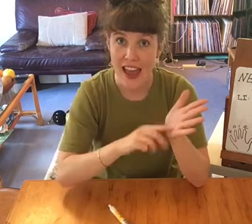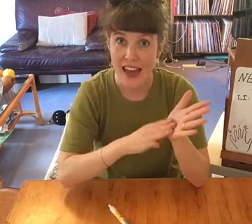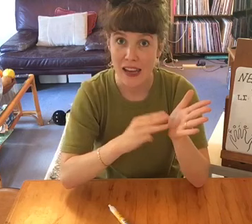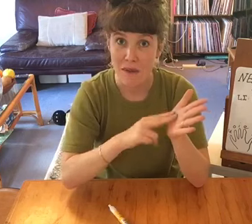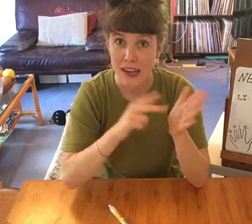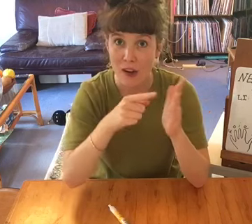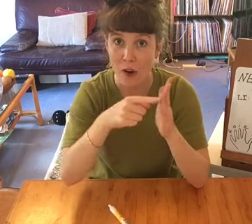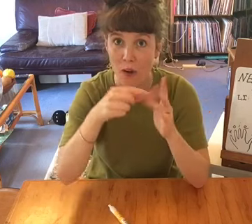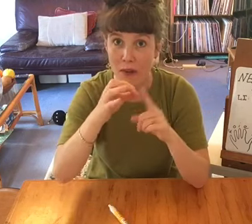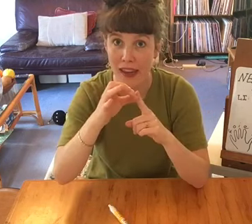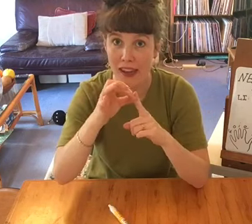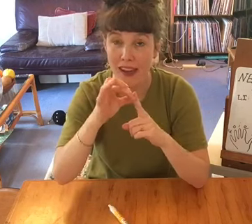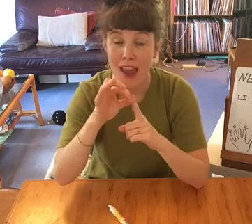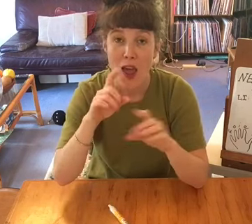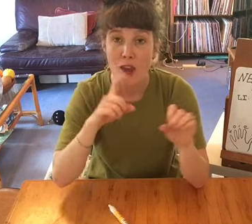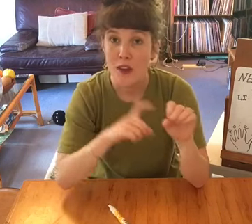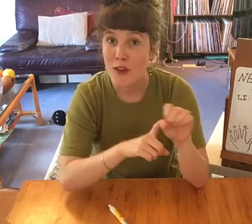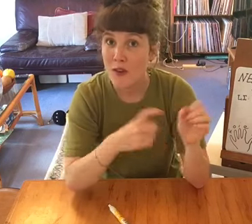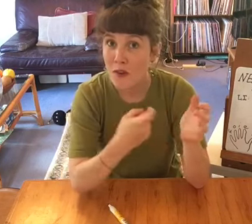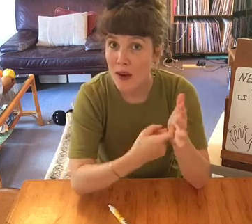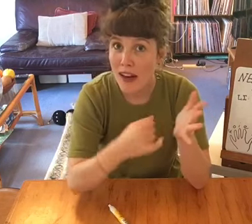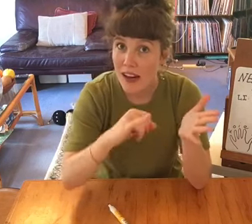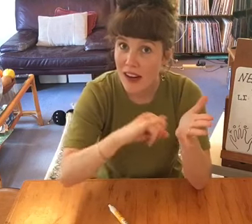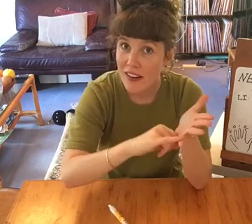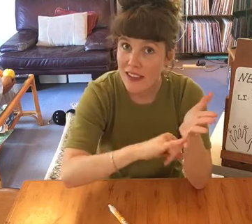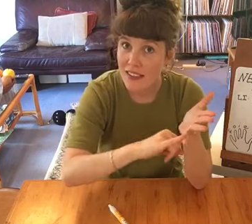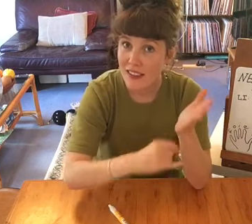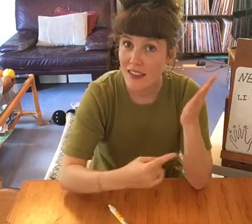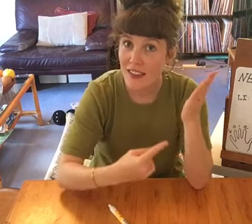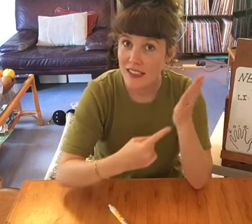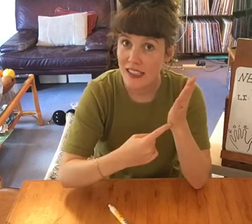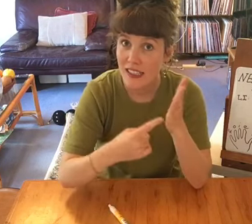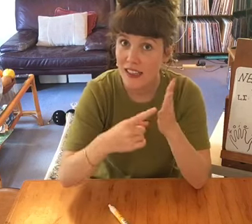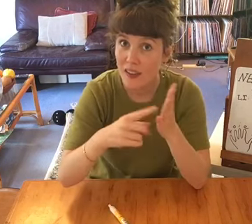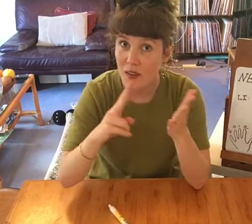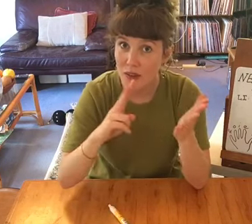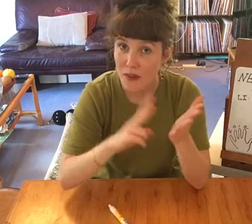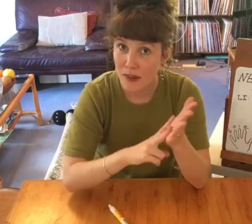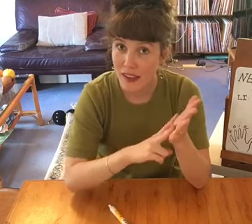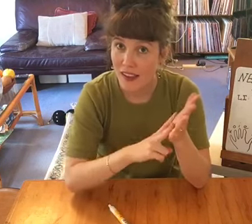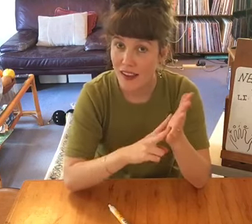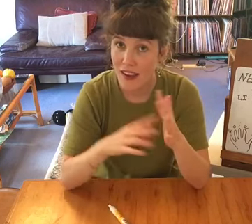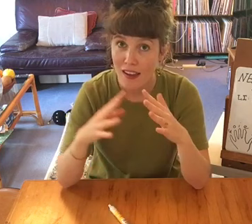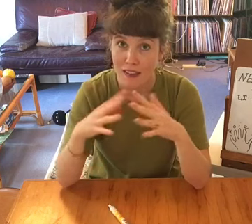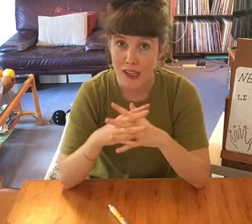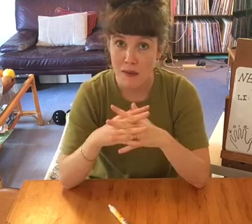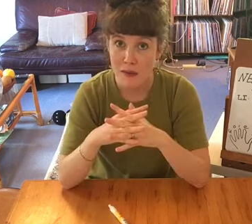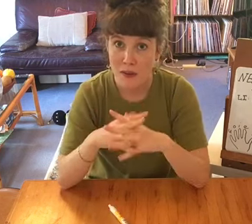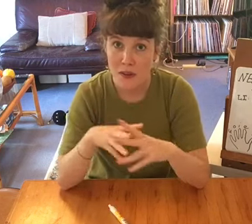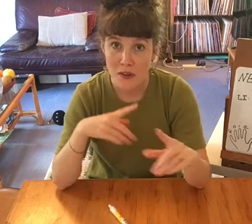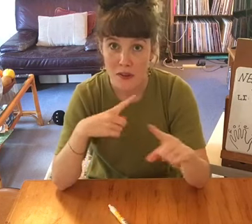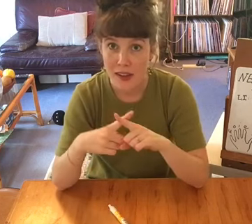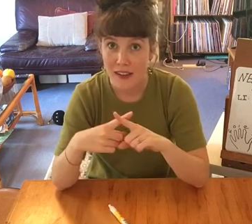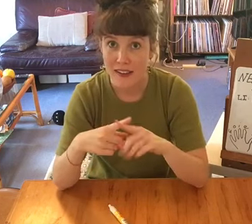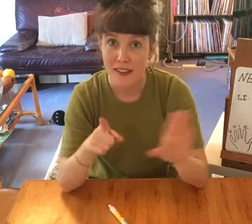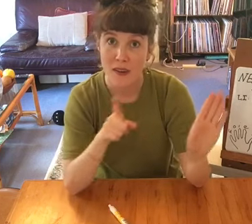M, N, O, P, Q, R, S, T, U, V, W, X,